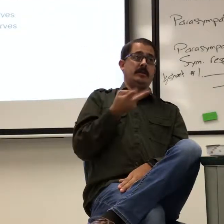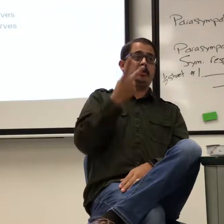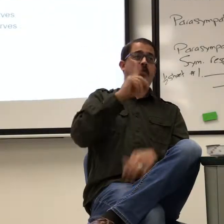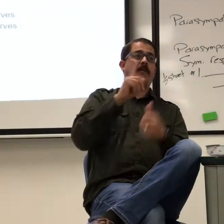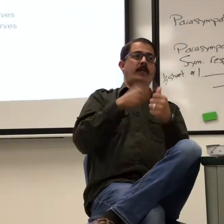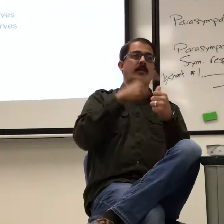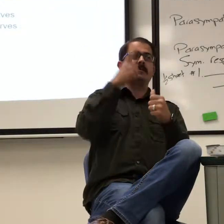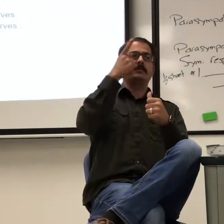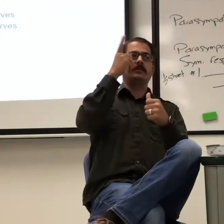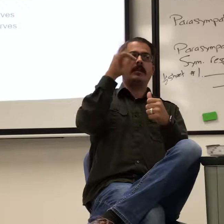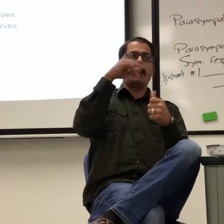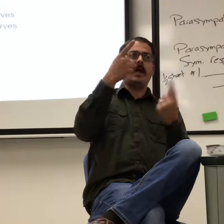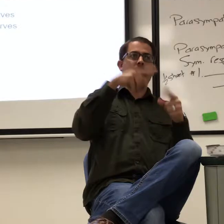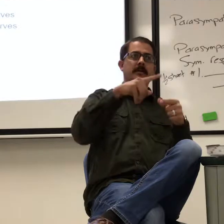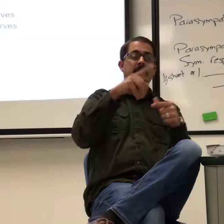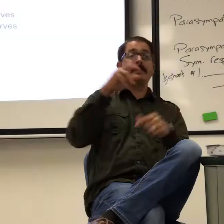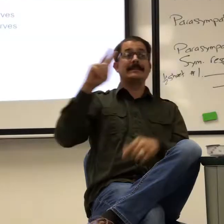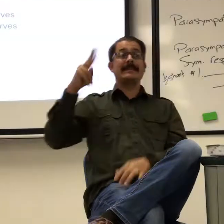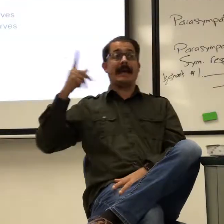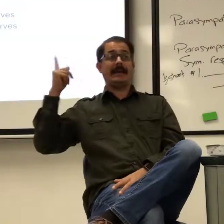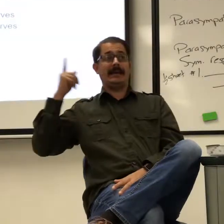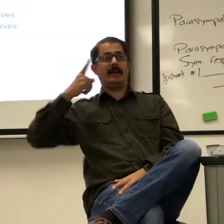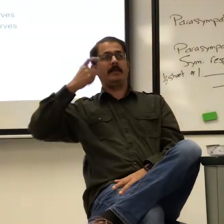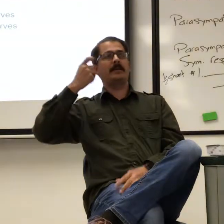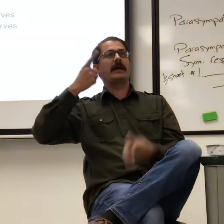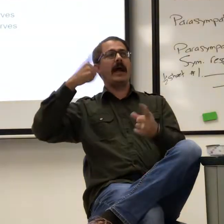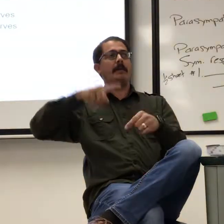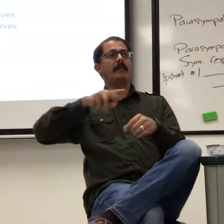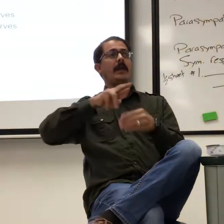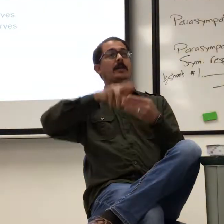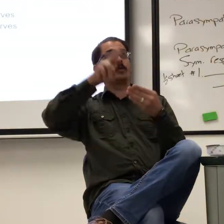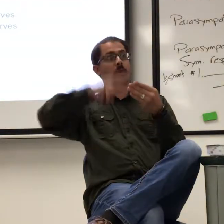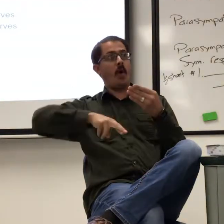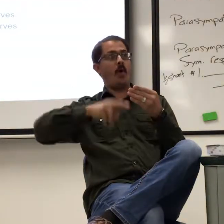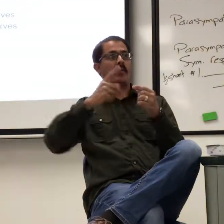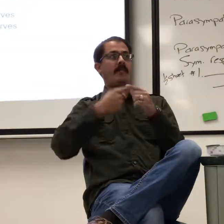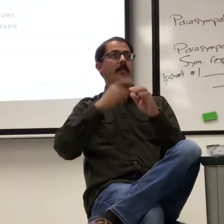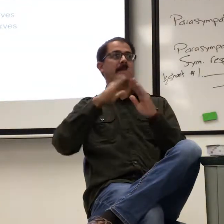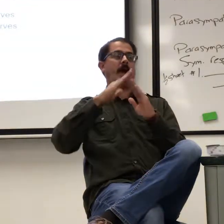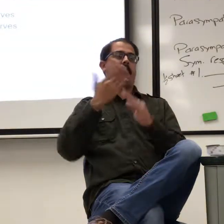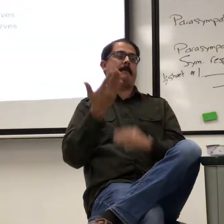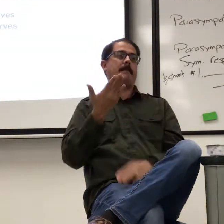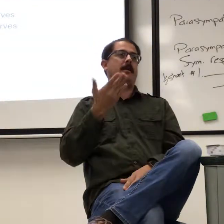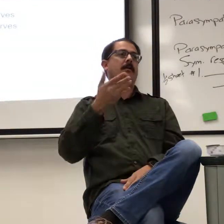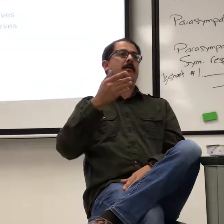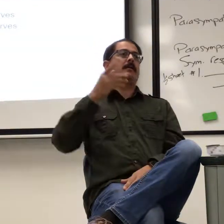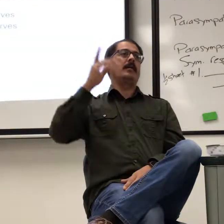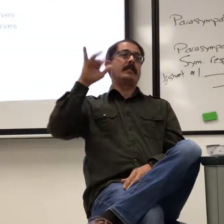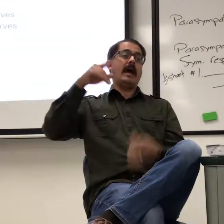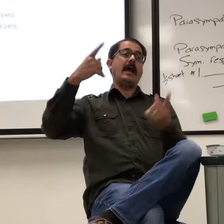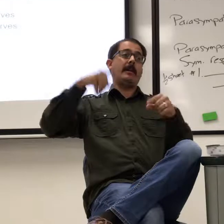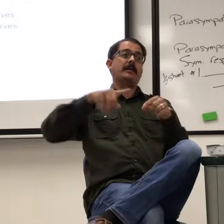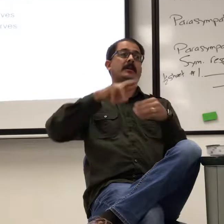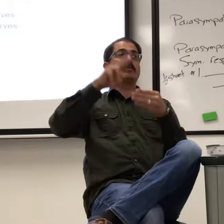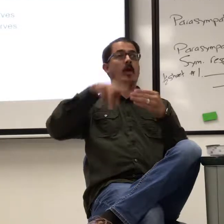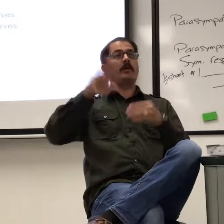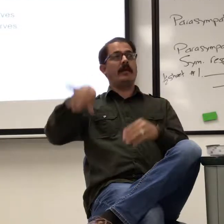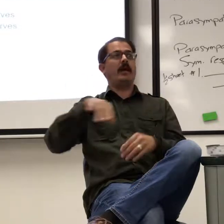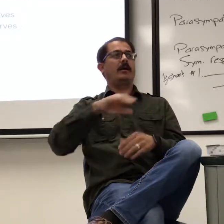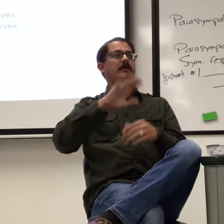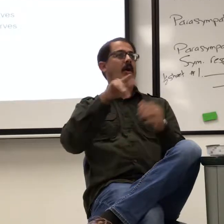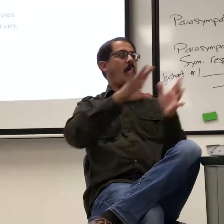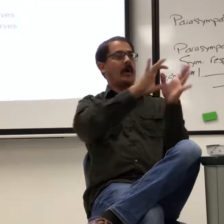one of those happens. And I put these two second because they happen as a result of up here. And this happens as a result of that. So it's